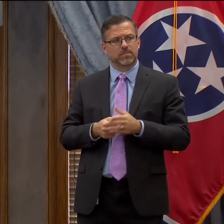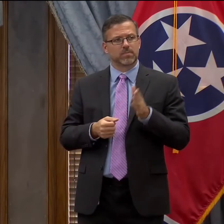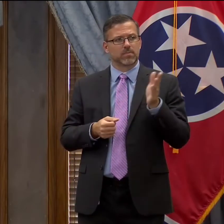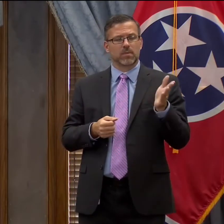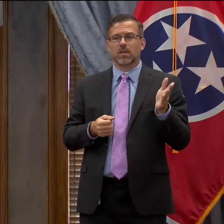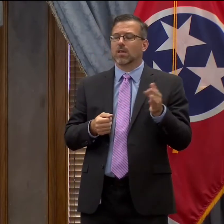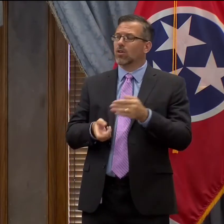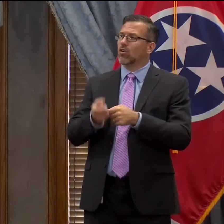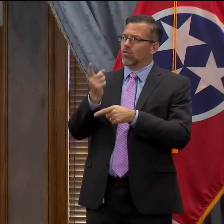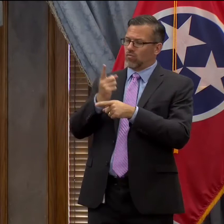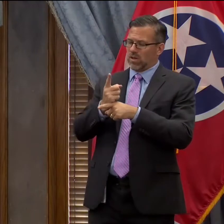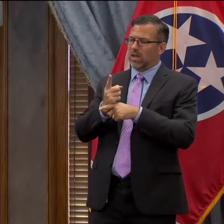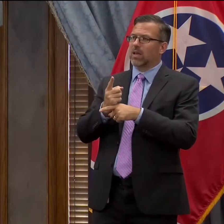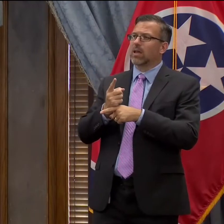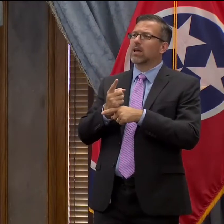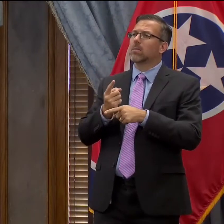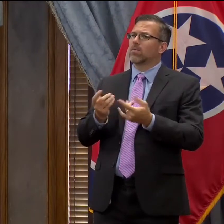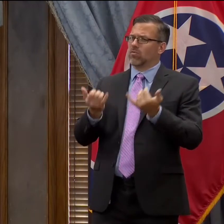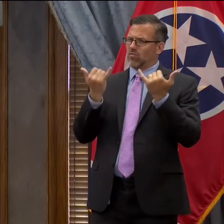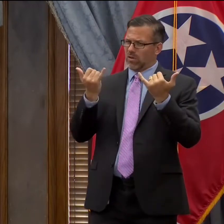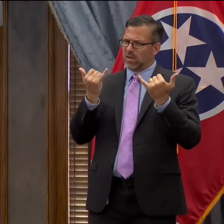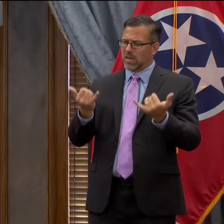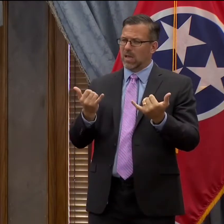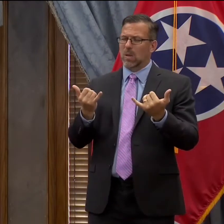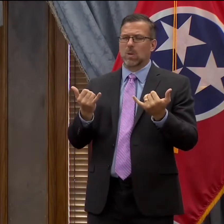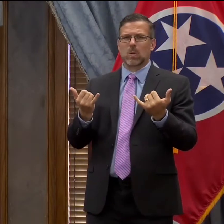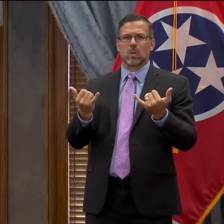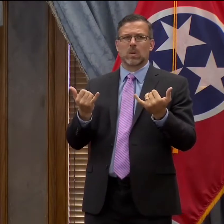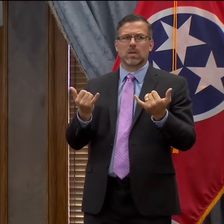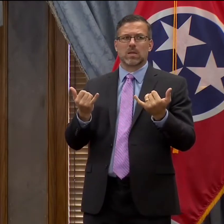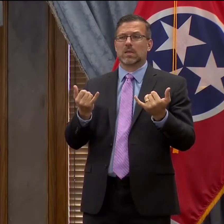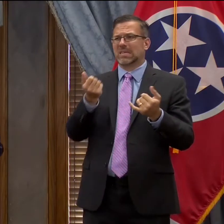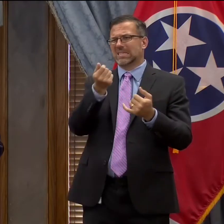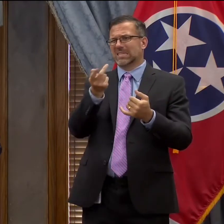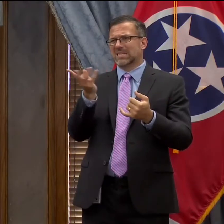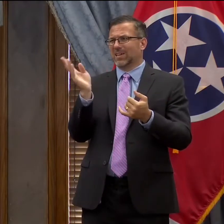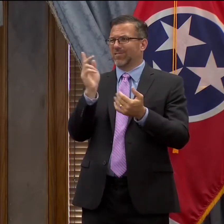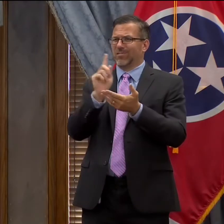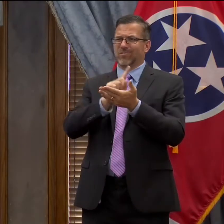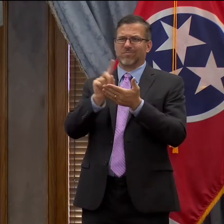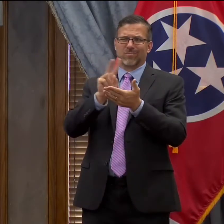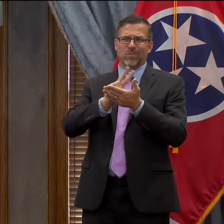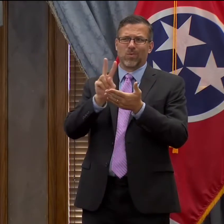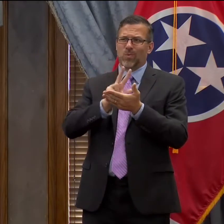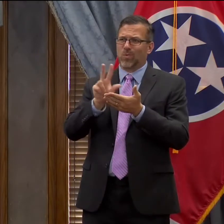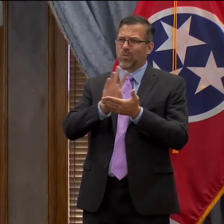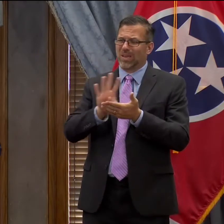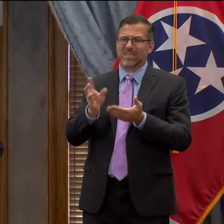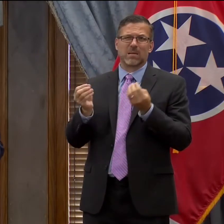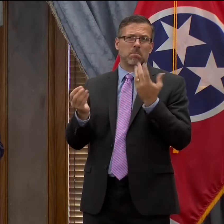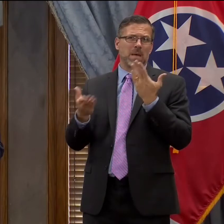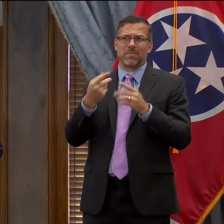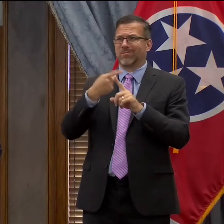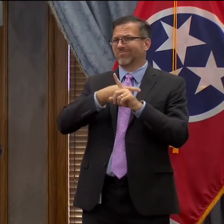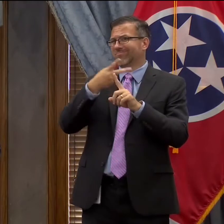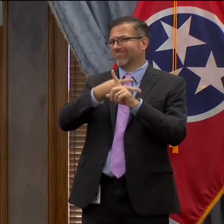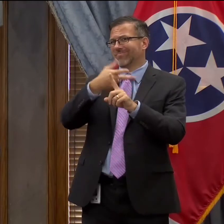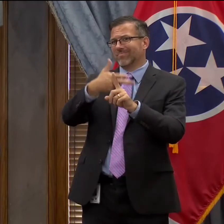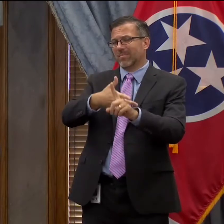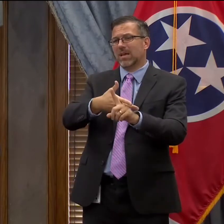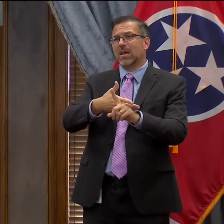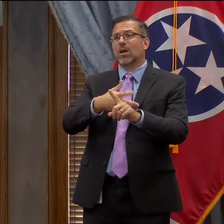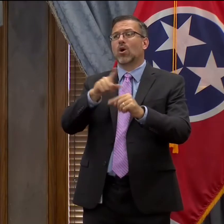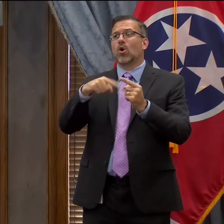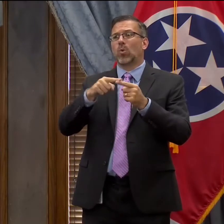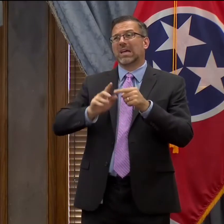pushback, though, and we've been hearing it now for several weeks, if not several months, on the original closing things down. Would you have done